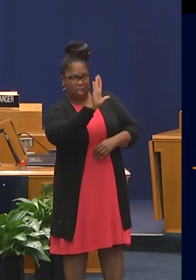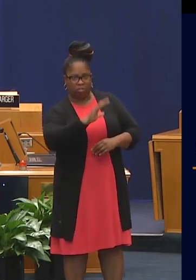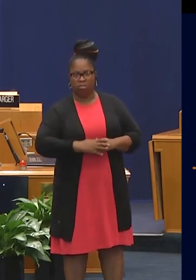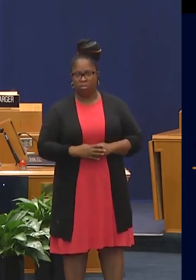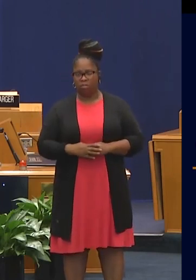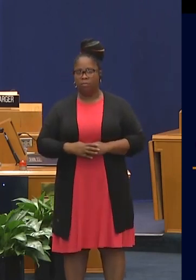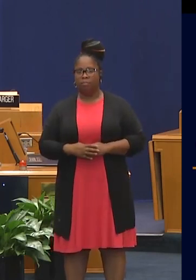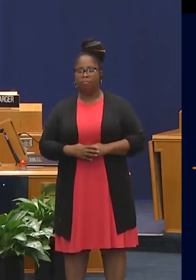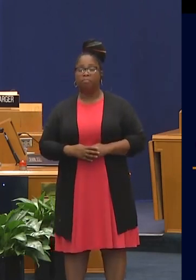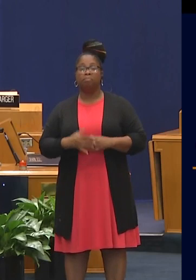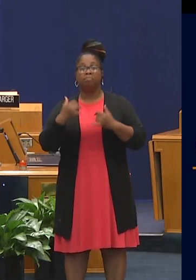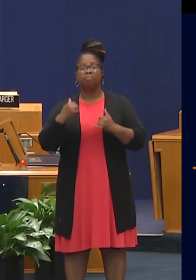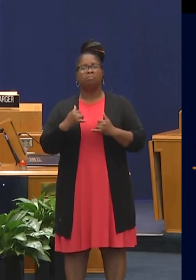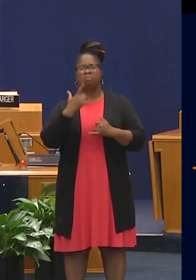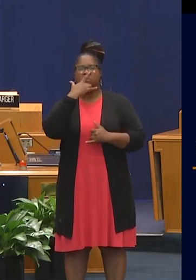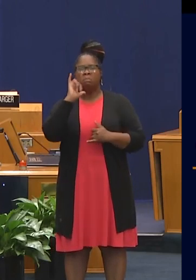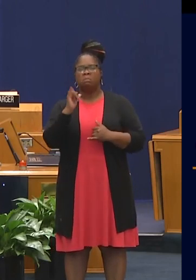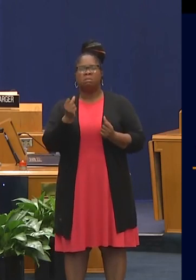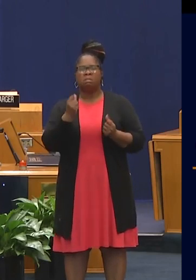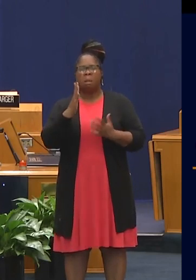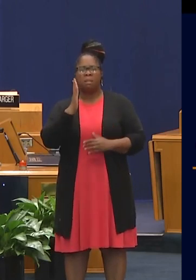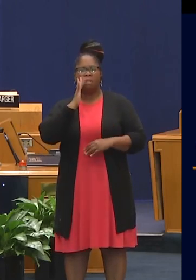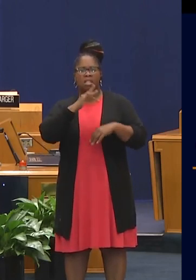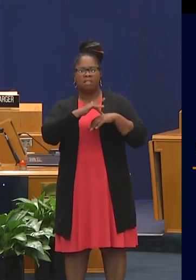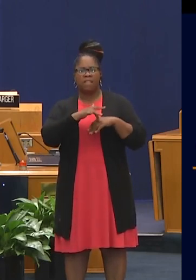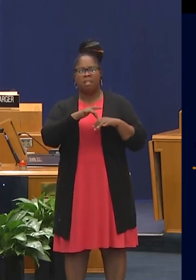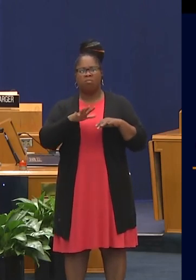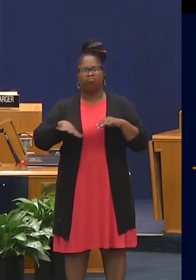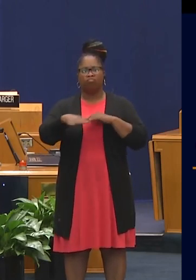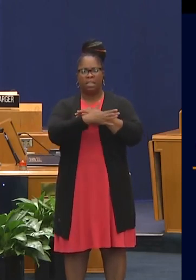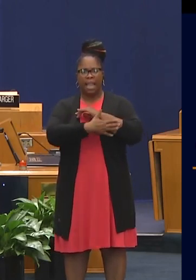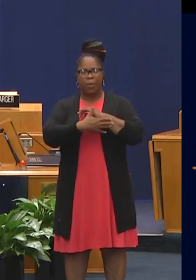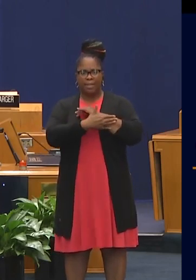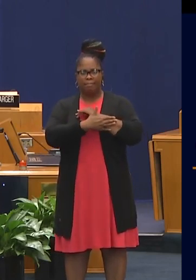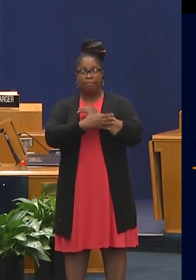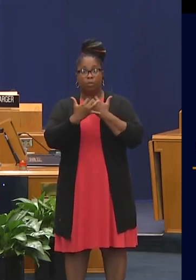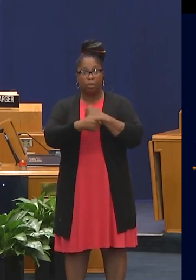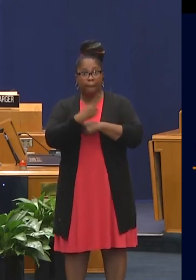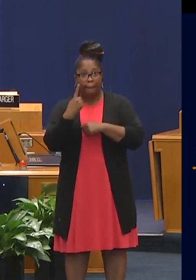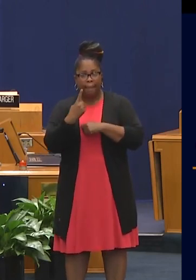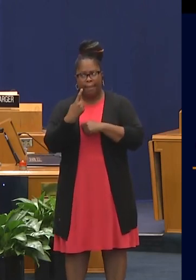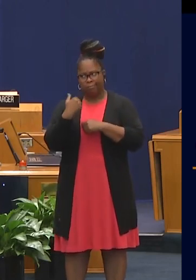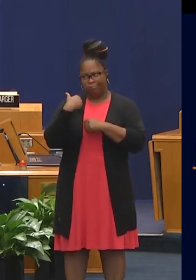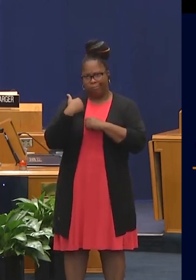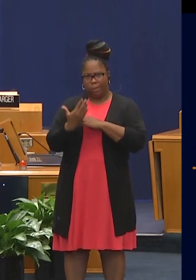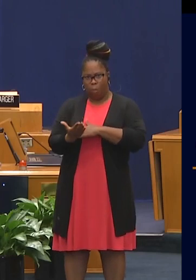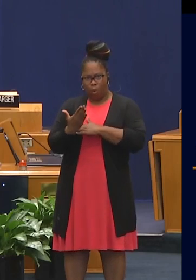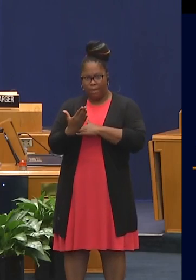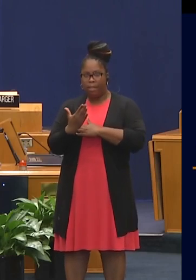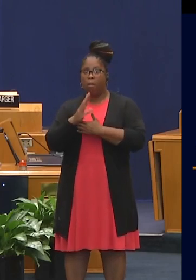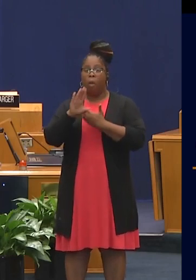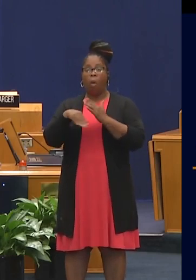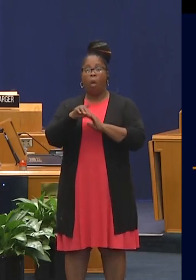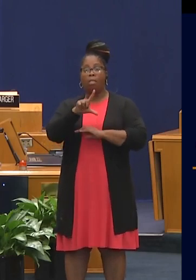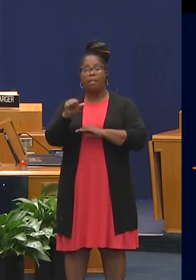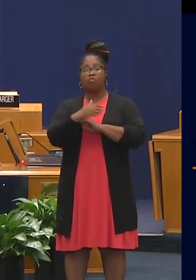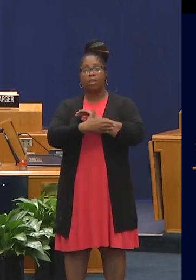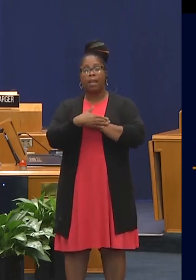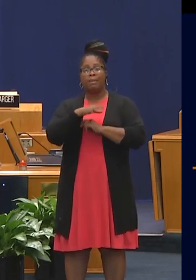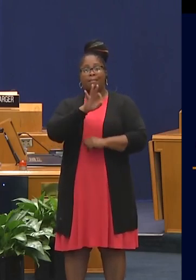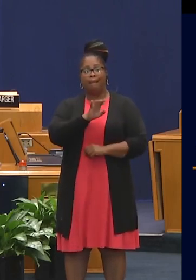just a brief snapshot on the bed count that's available across the county. Today, as of this morning, across all Los Angeles County